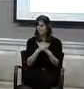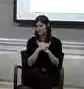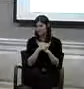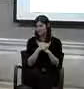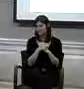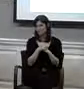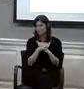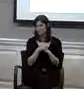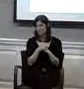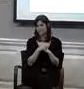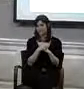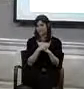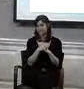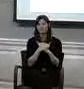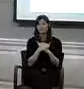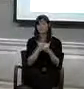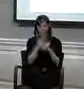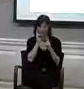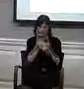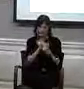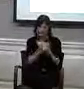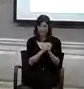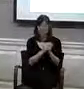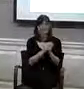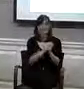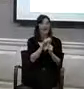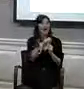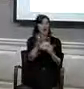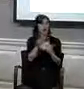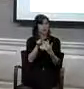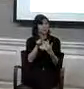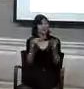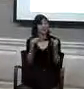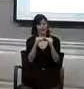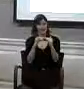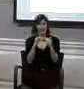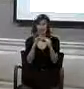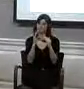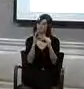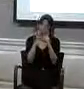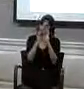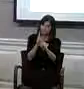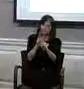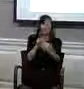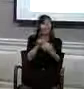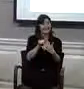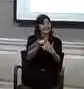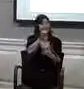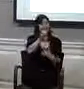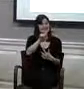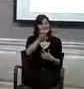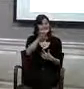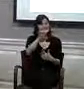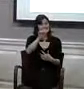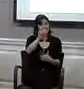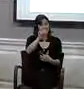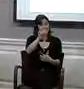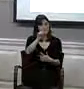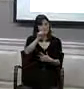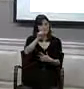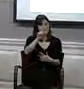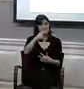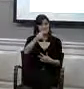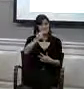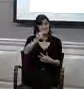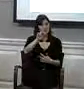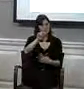two speakers are equally distinguished. Zina Zagaria is the Gregorin G. Turney Fellow at